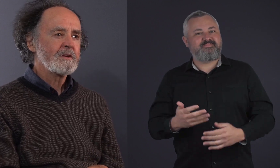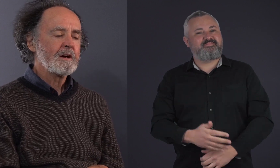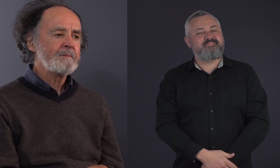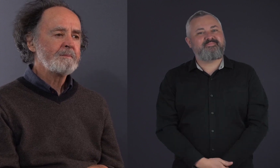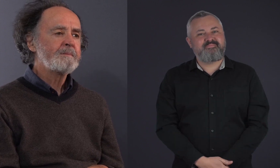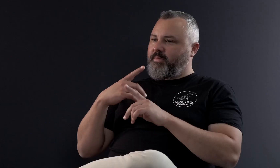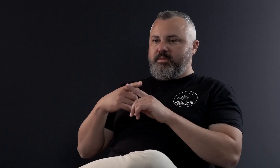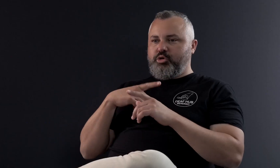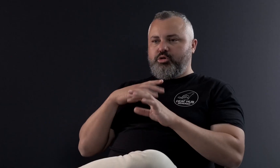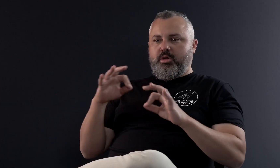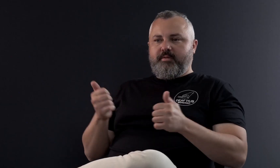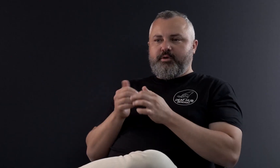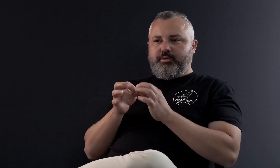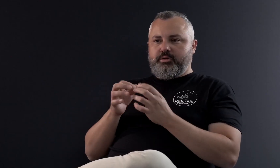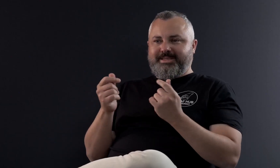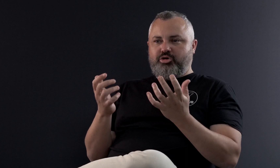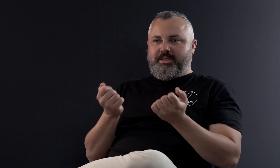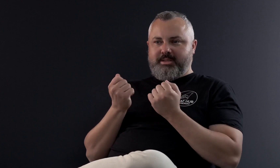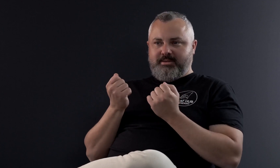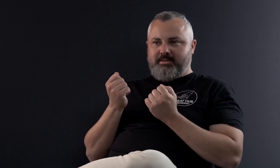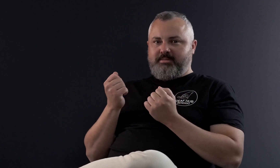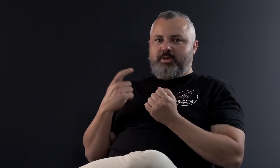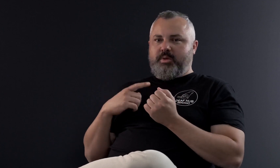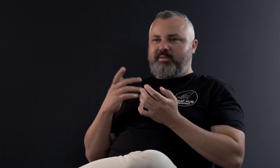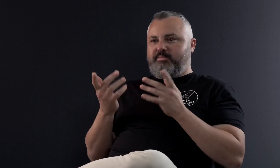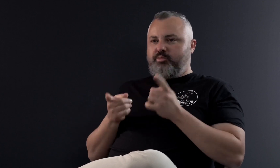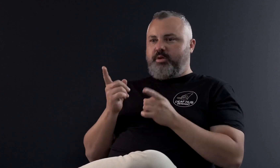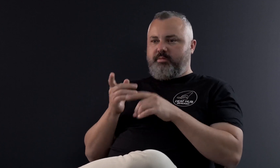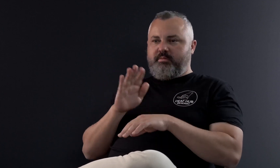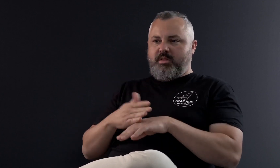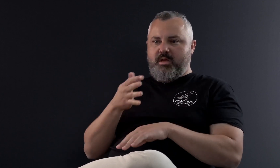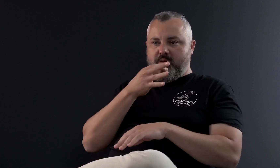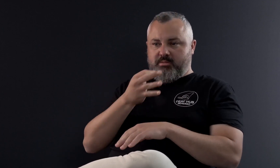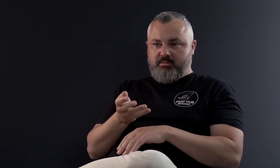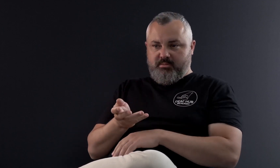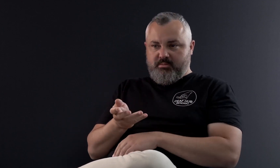So. And do you think that the shortage of interpreters and difficulty in booking one leads people to just not bother?